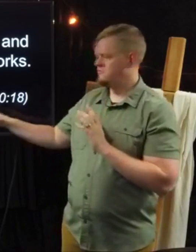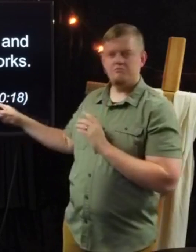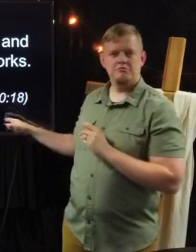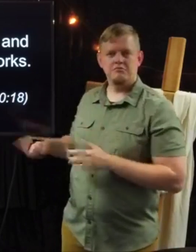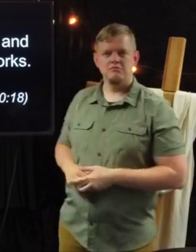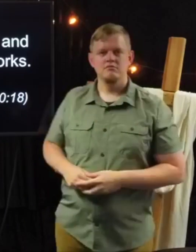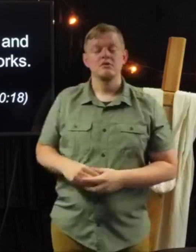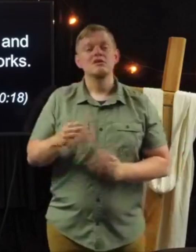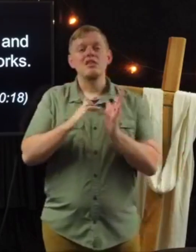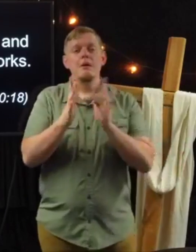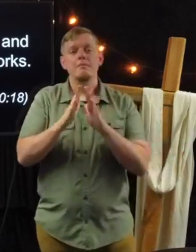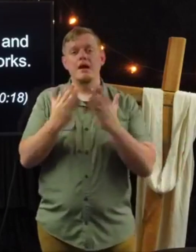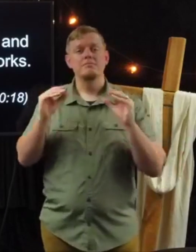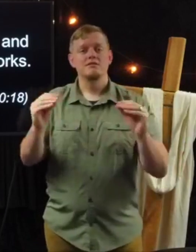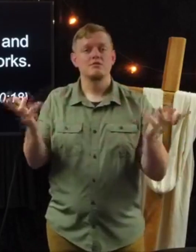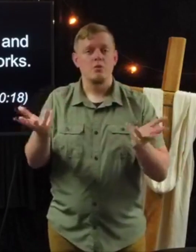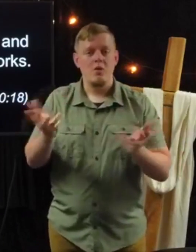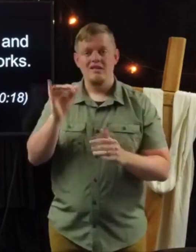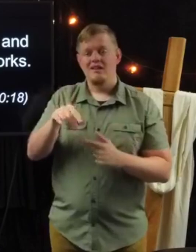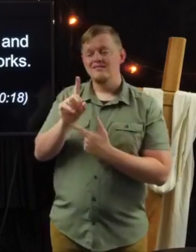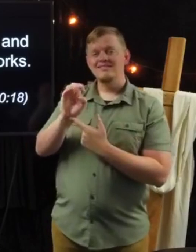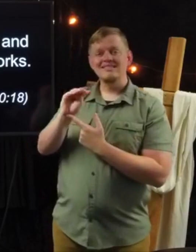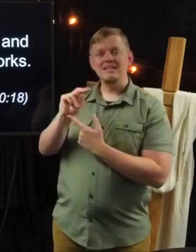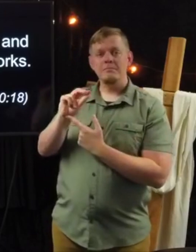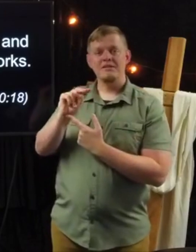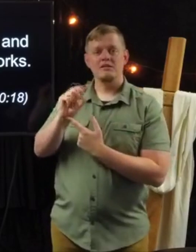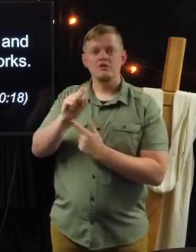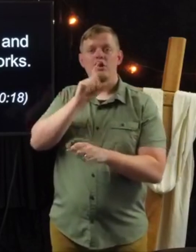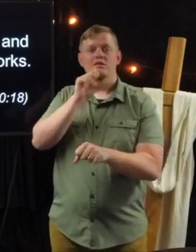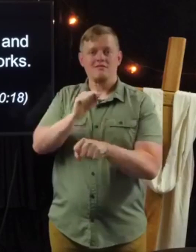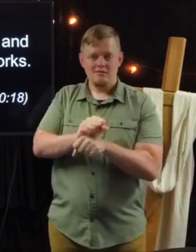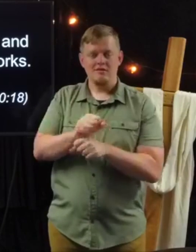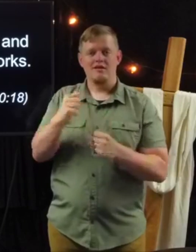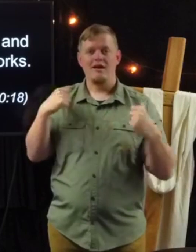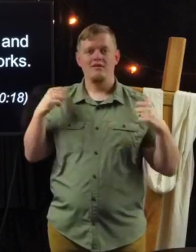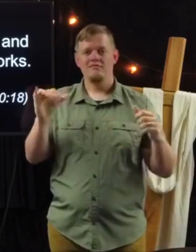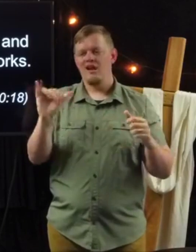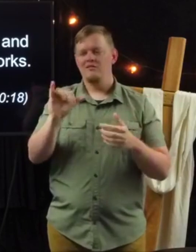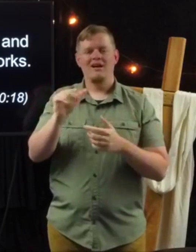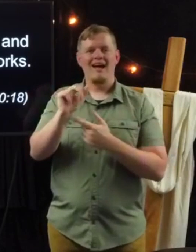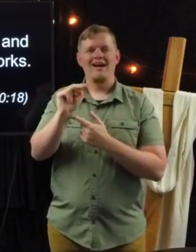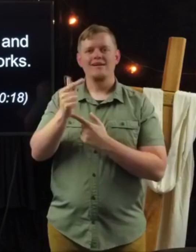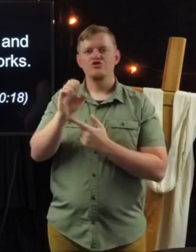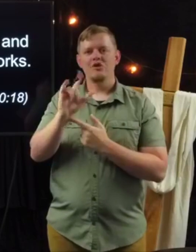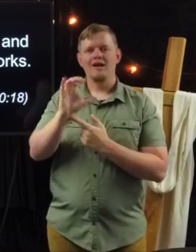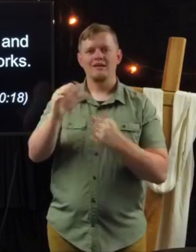There's three Bible verses here that you could look up as well about that. Demons, the Bible says, are